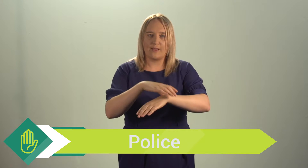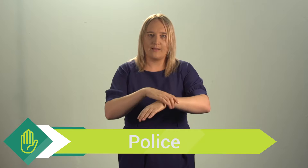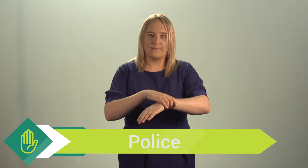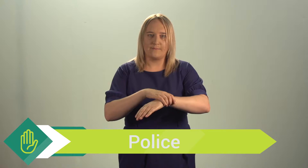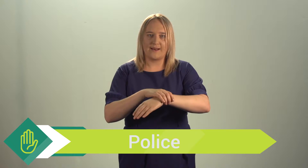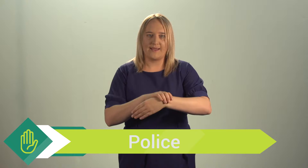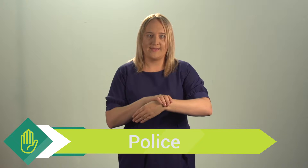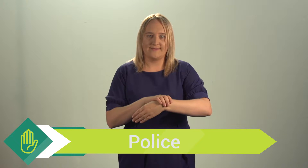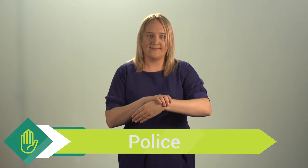Police.